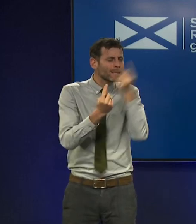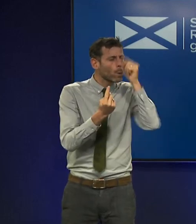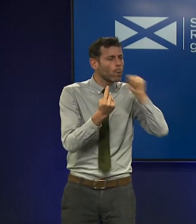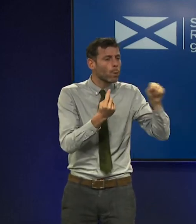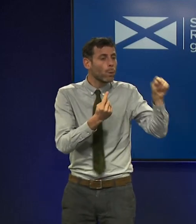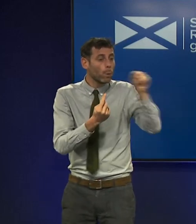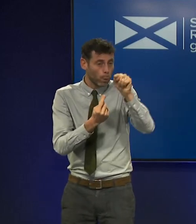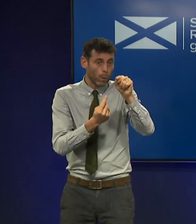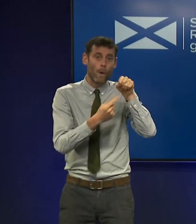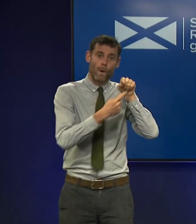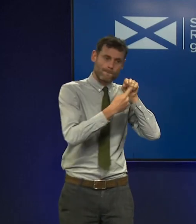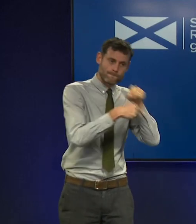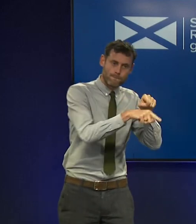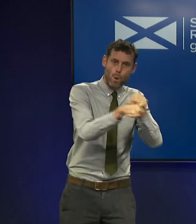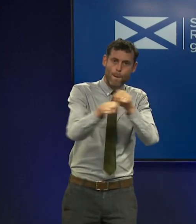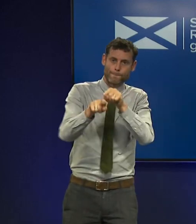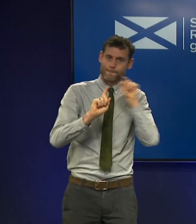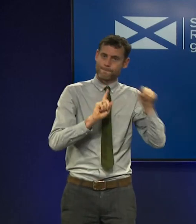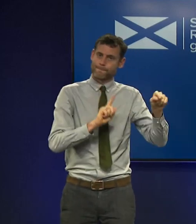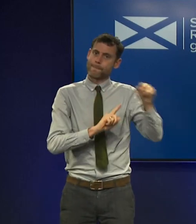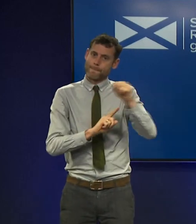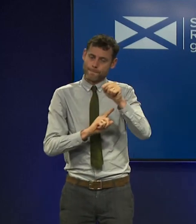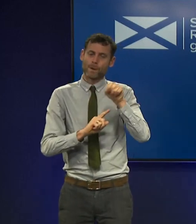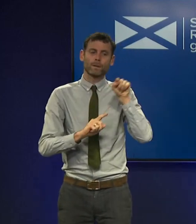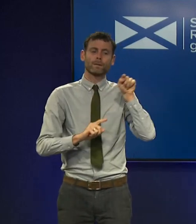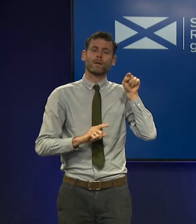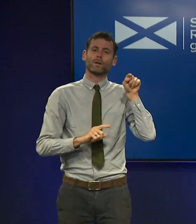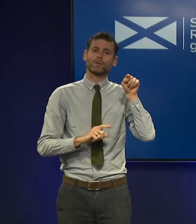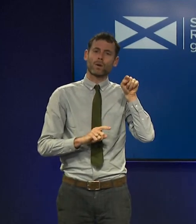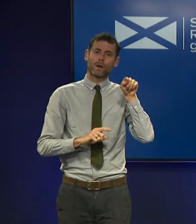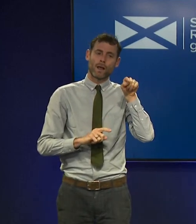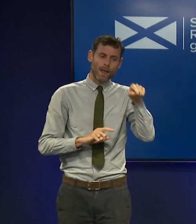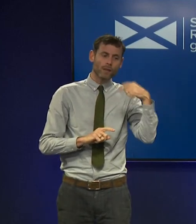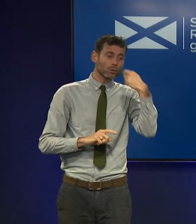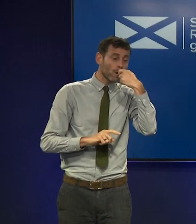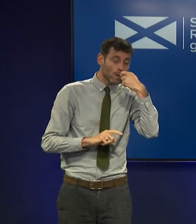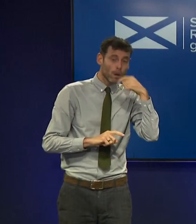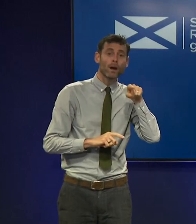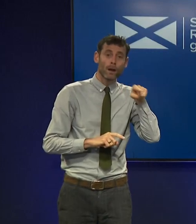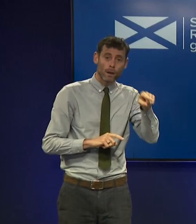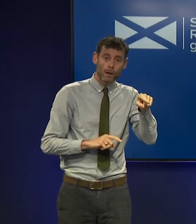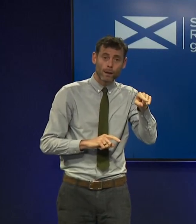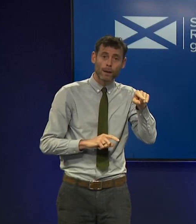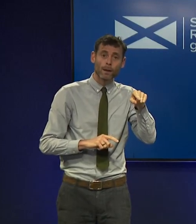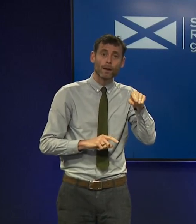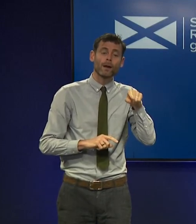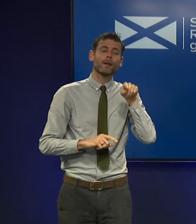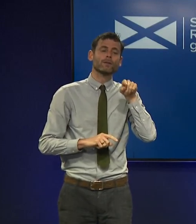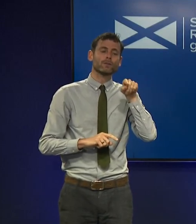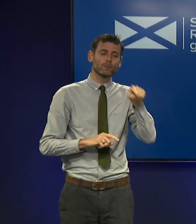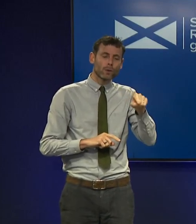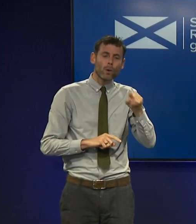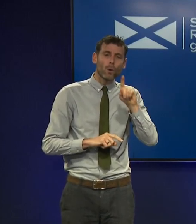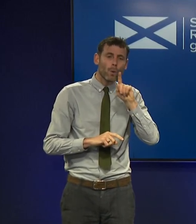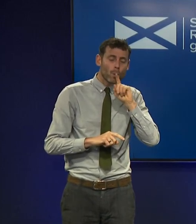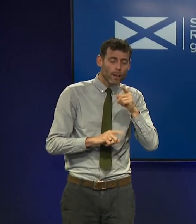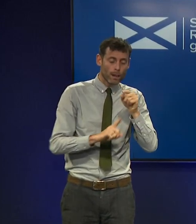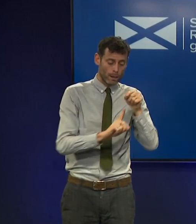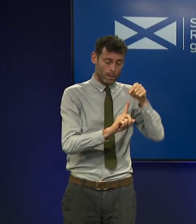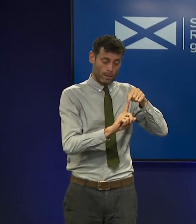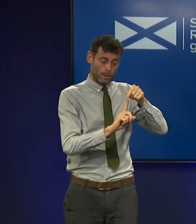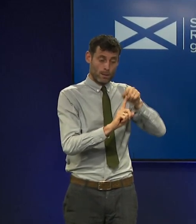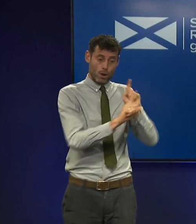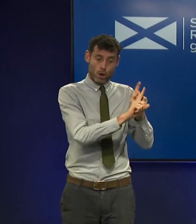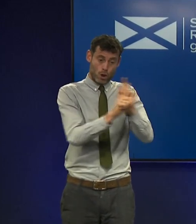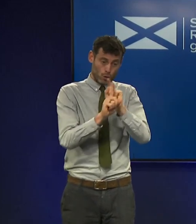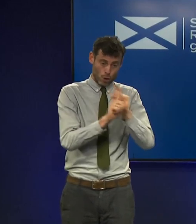But depending on the contact tracing, that testing will go further into networks of the cases, but also in